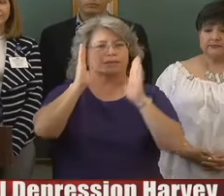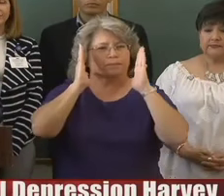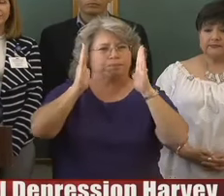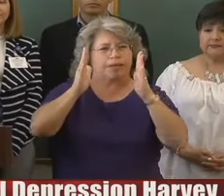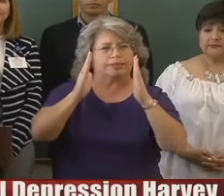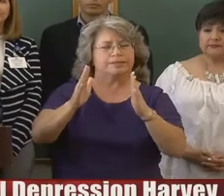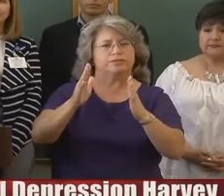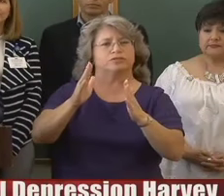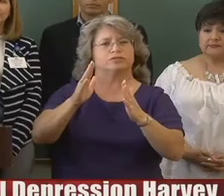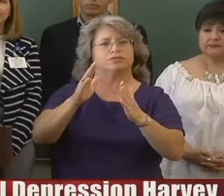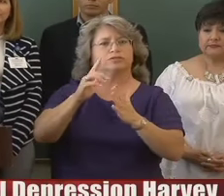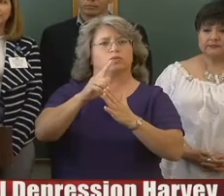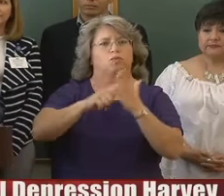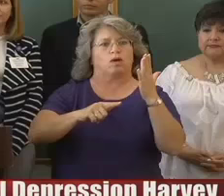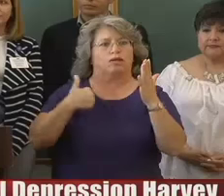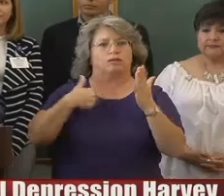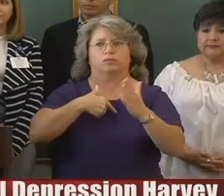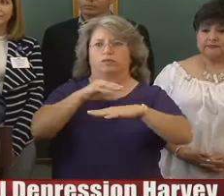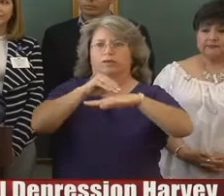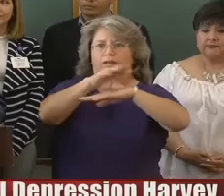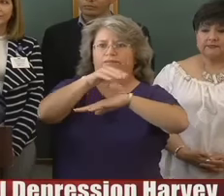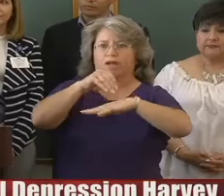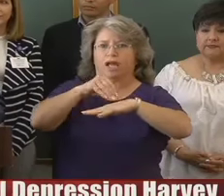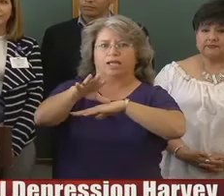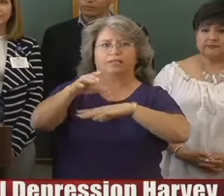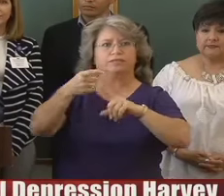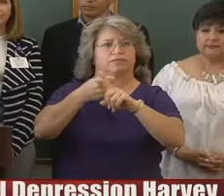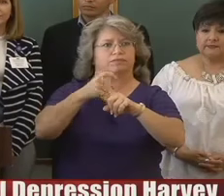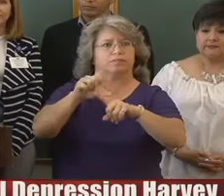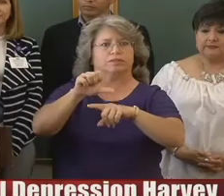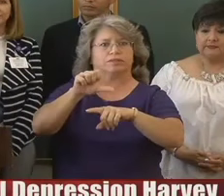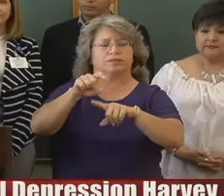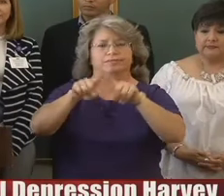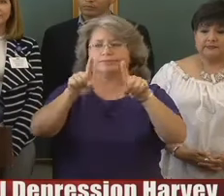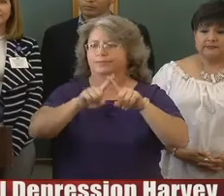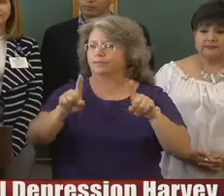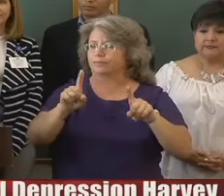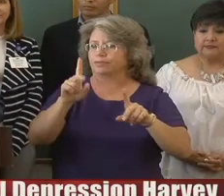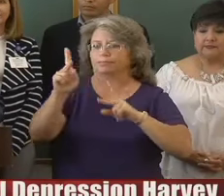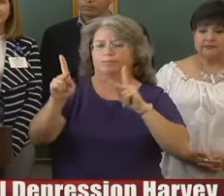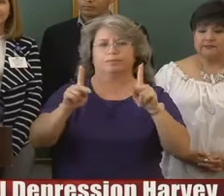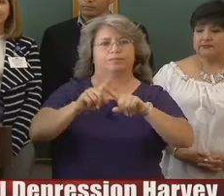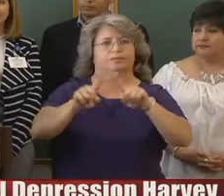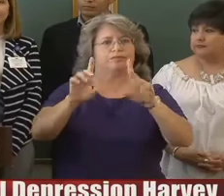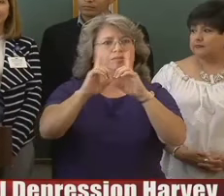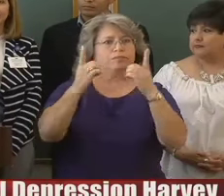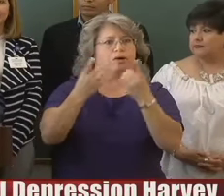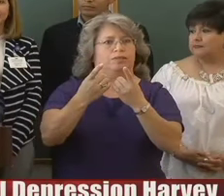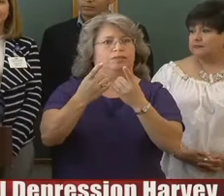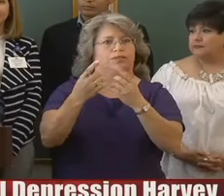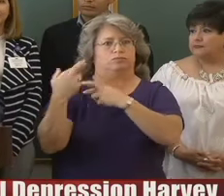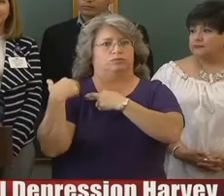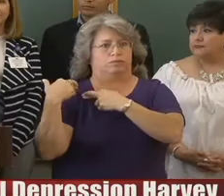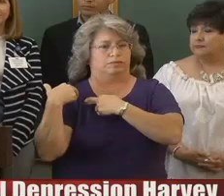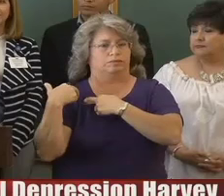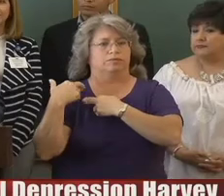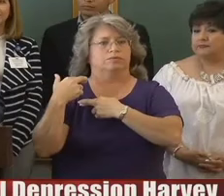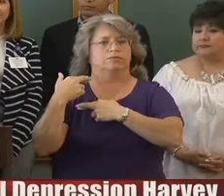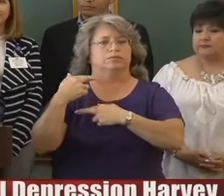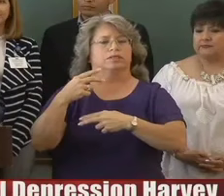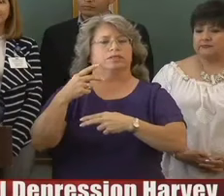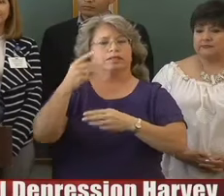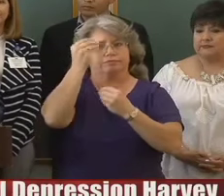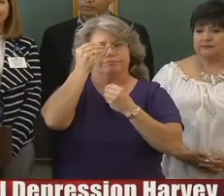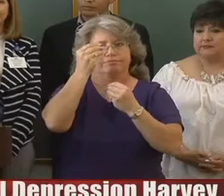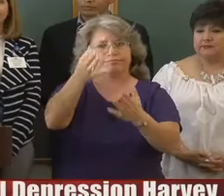to what is advised by these different folks that have different responsibilities, and just give you the assurance that we have